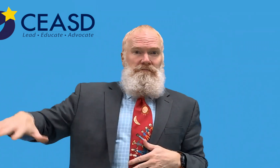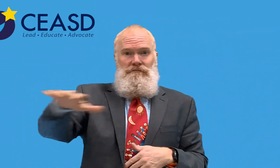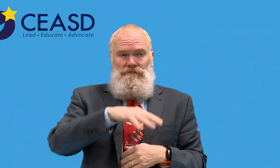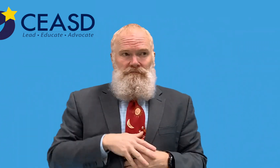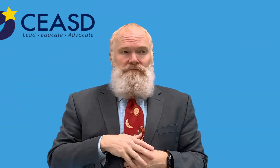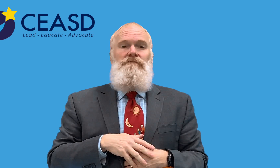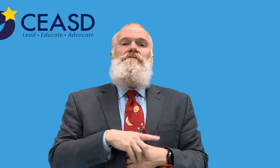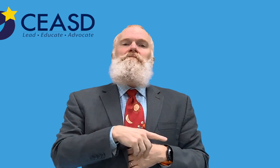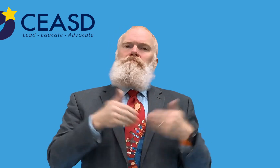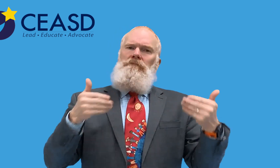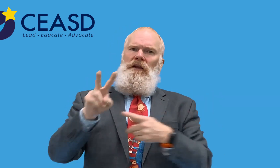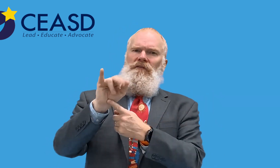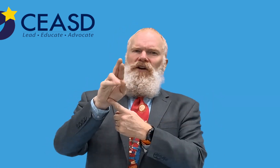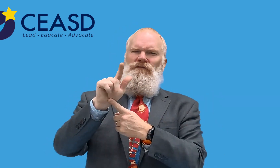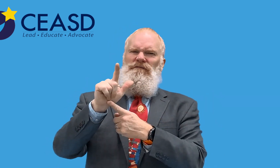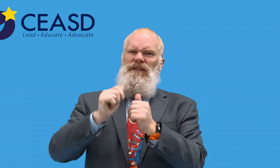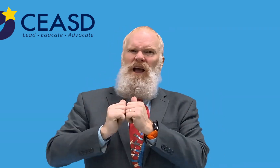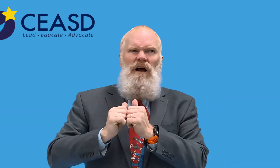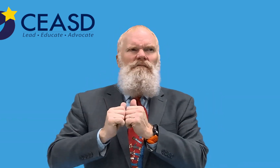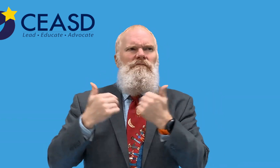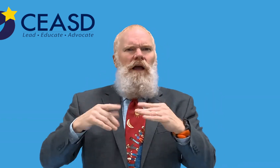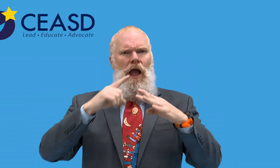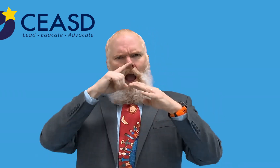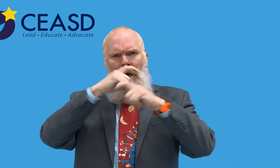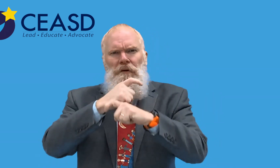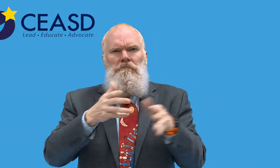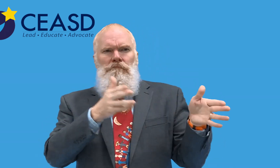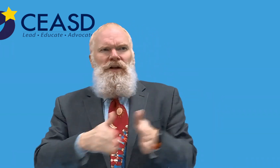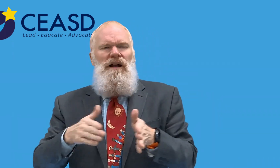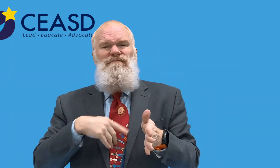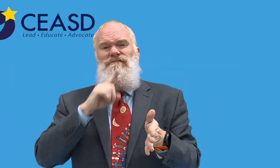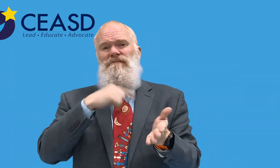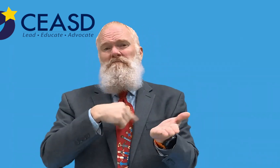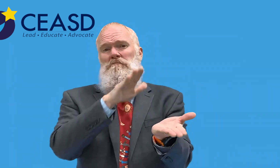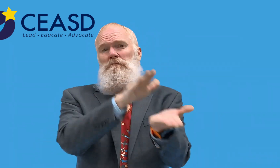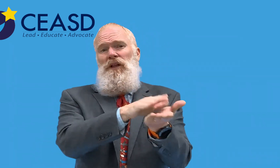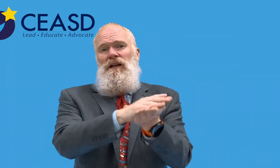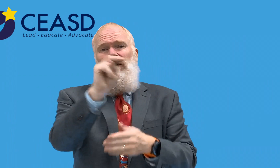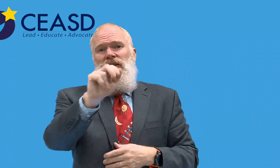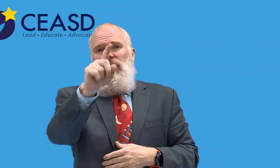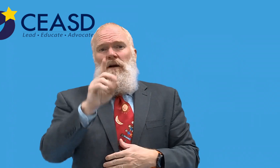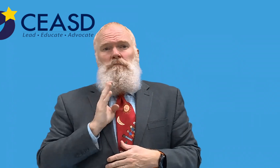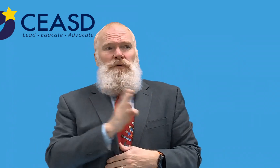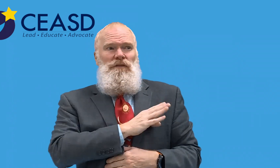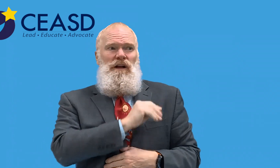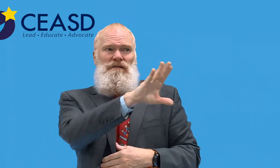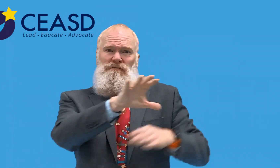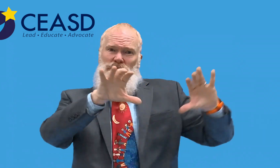we faced was logistics. How would the conference take place inclusive of all these